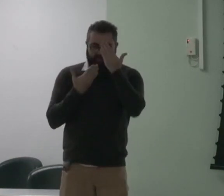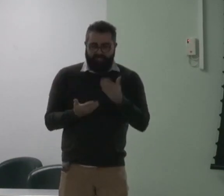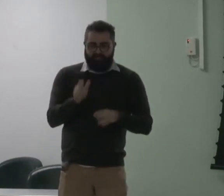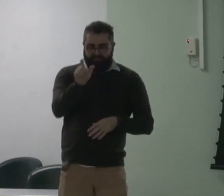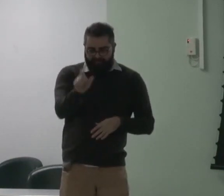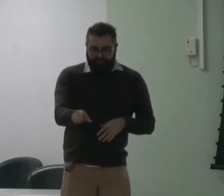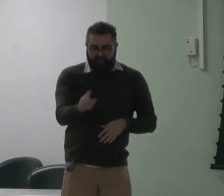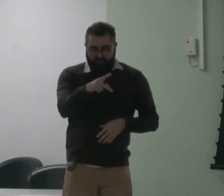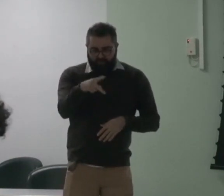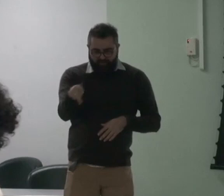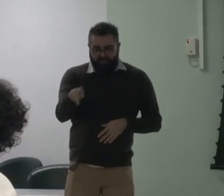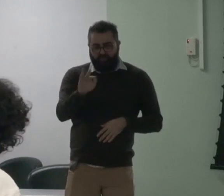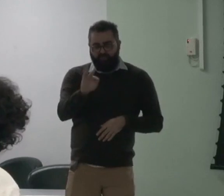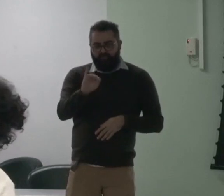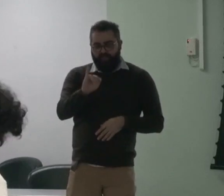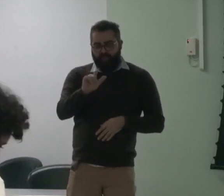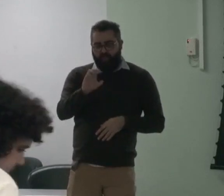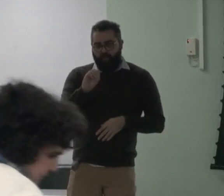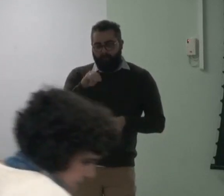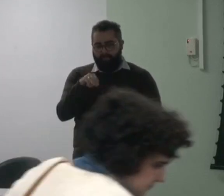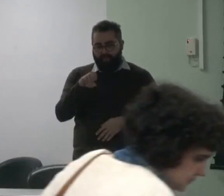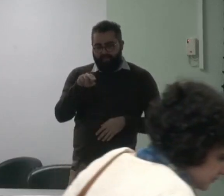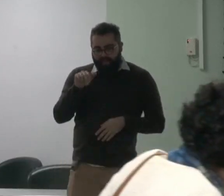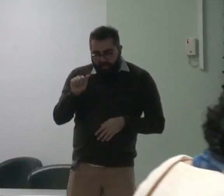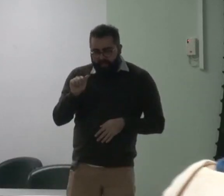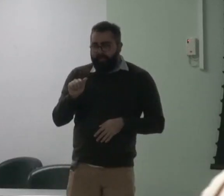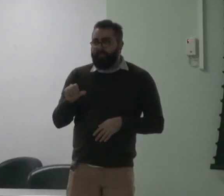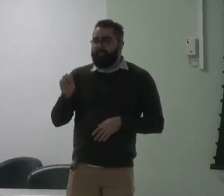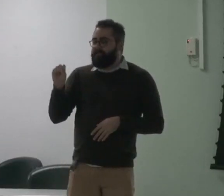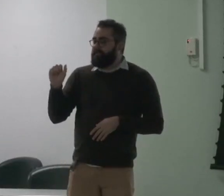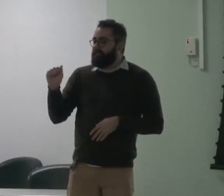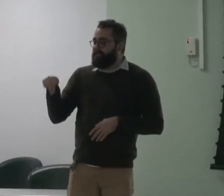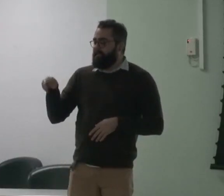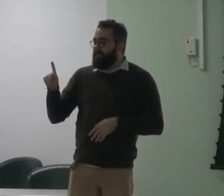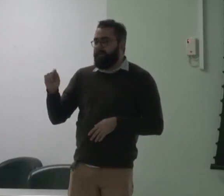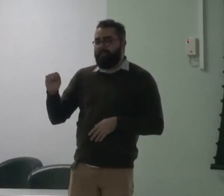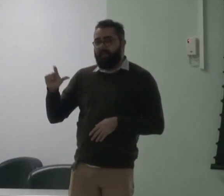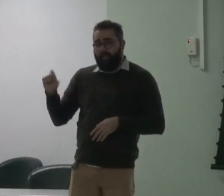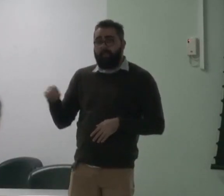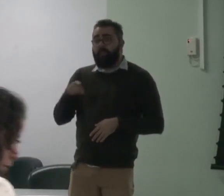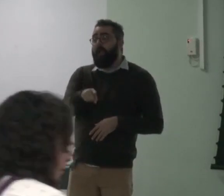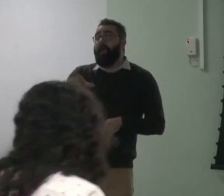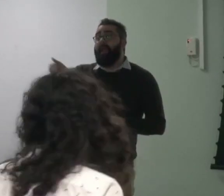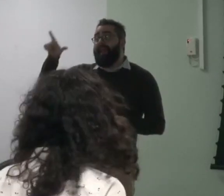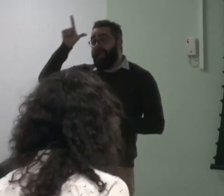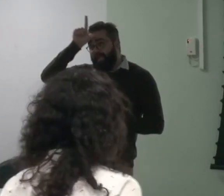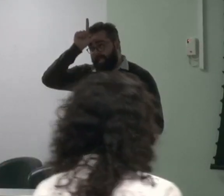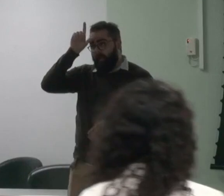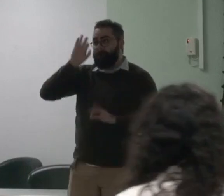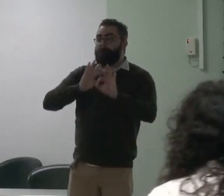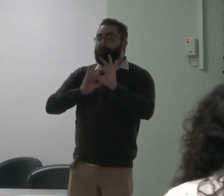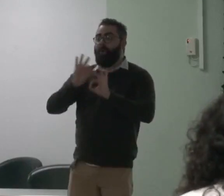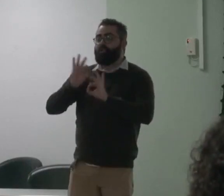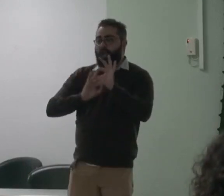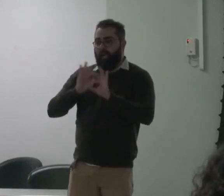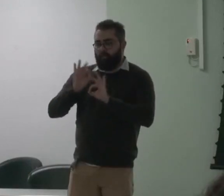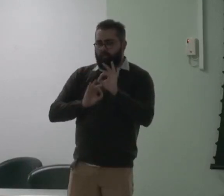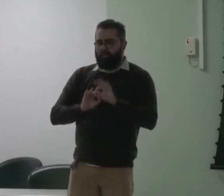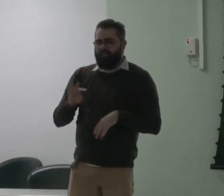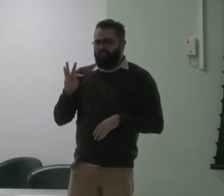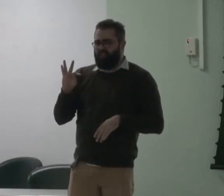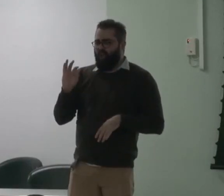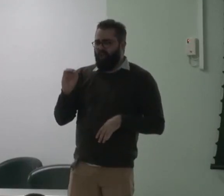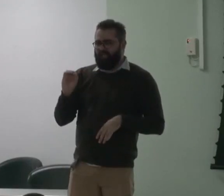Sandals, for who is project leader of DACILAT, for inviting me